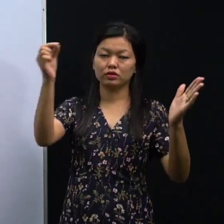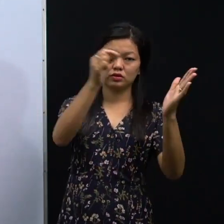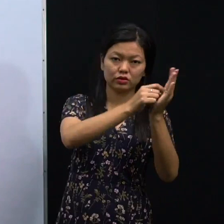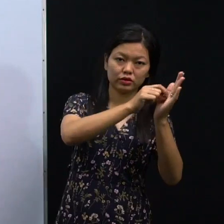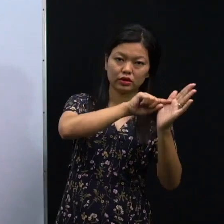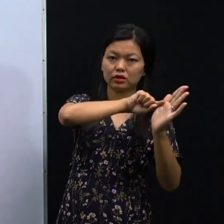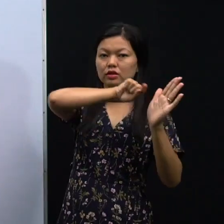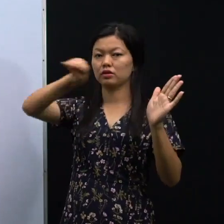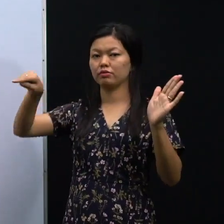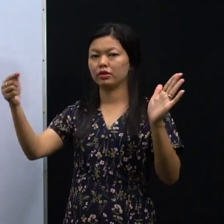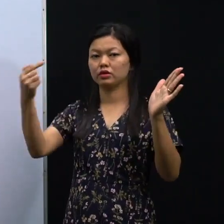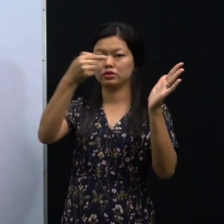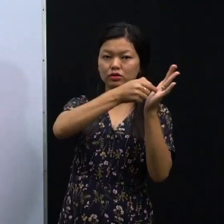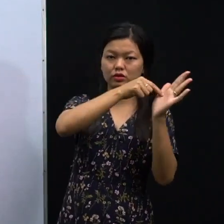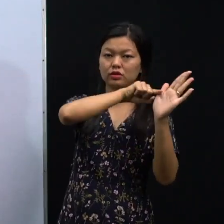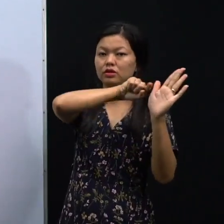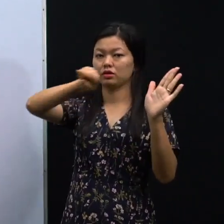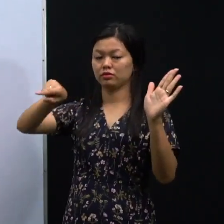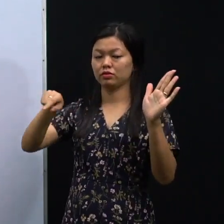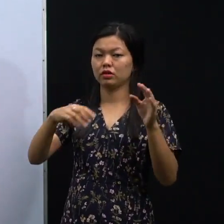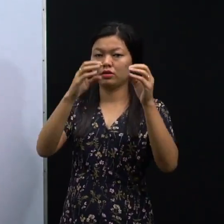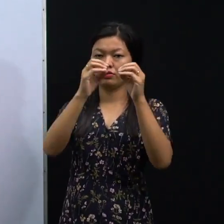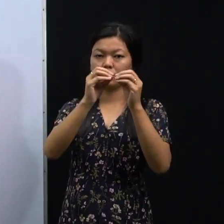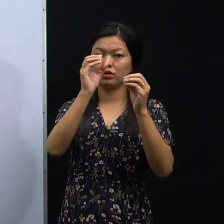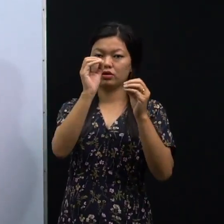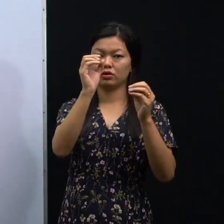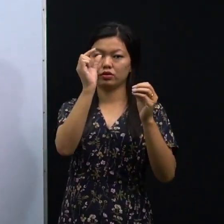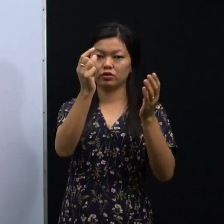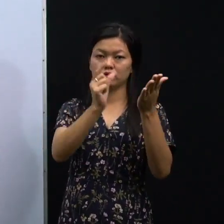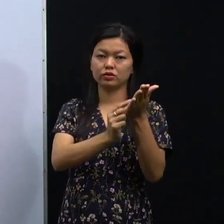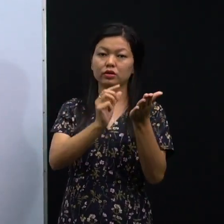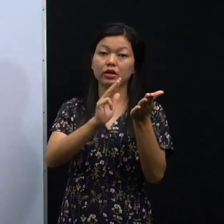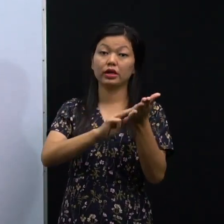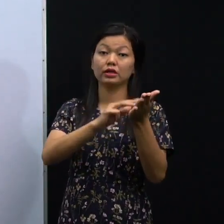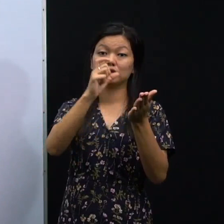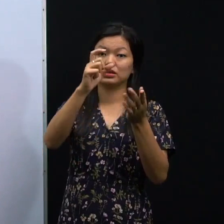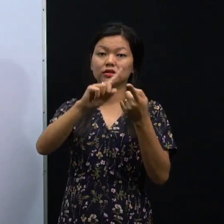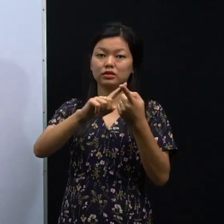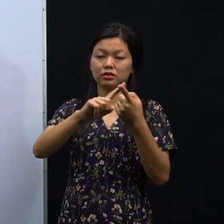there. But on contrary, what happened is that, okay, what happened is that